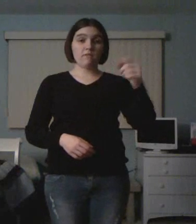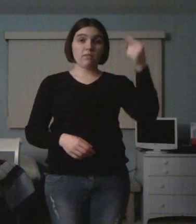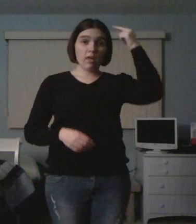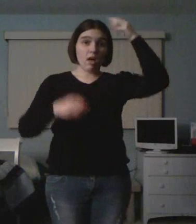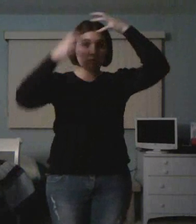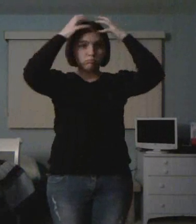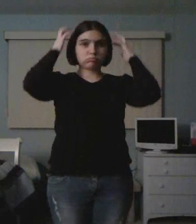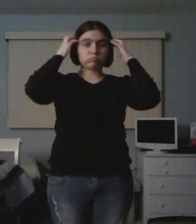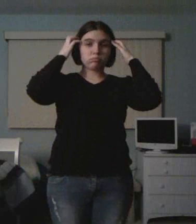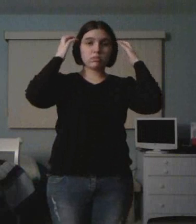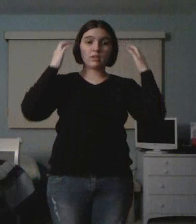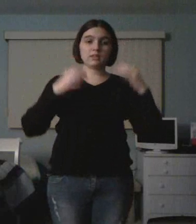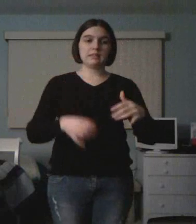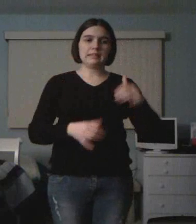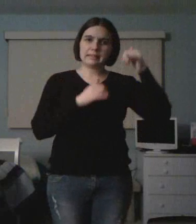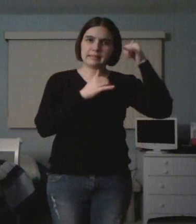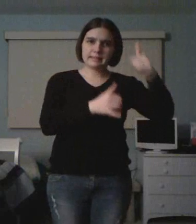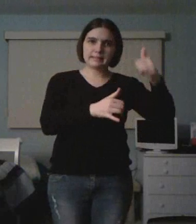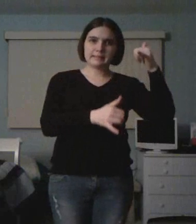strength. It's real light.